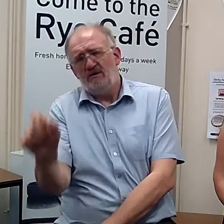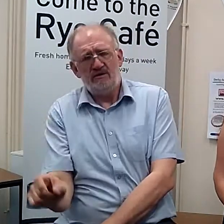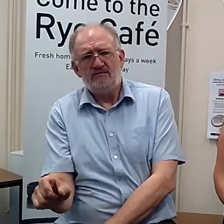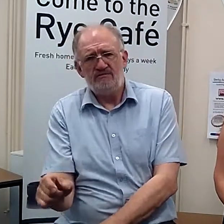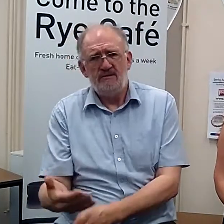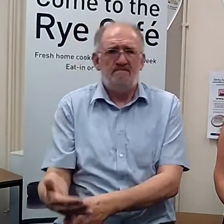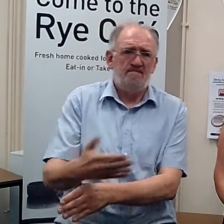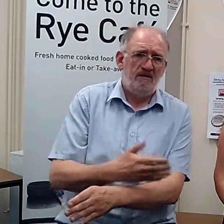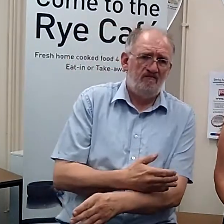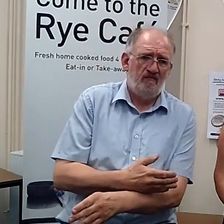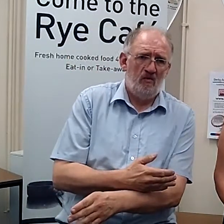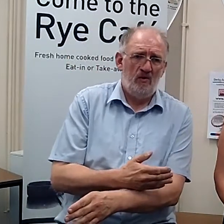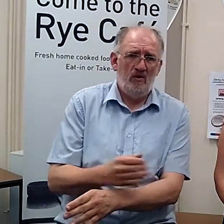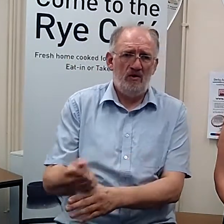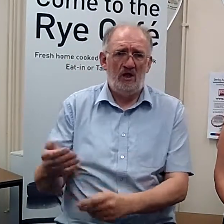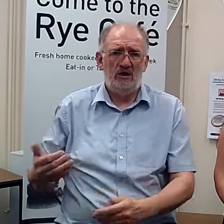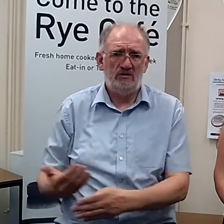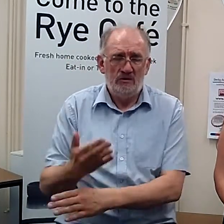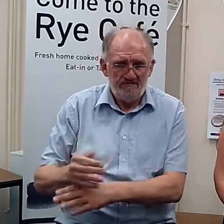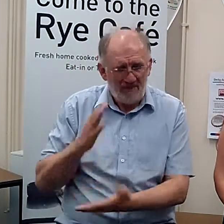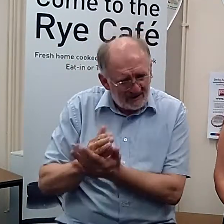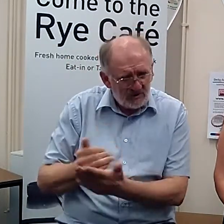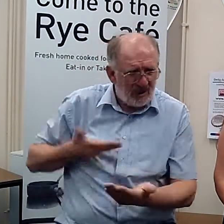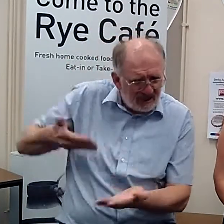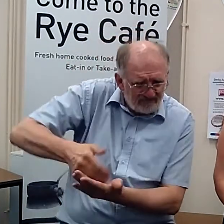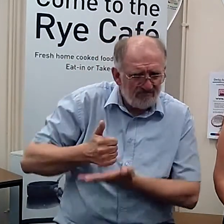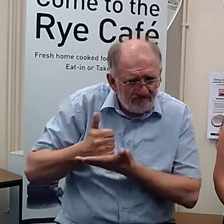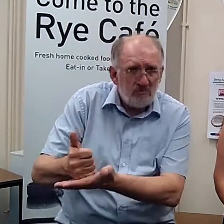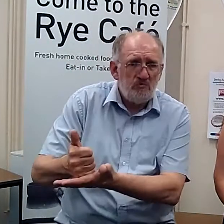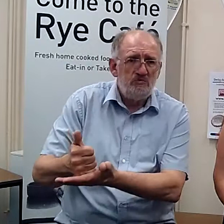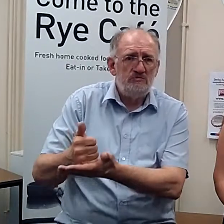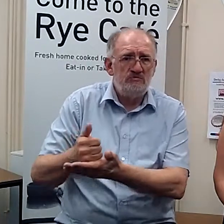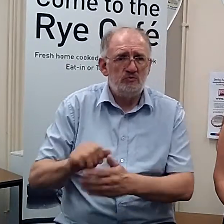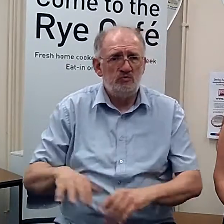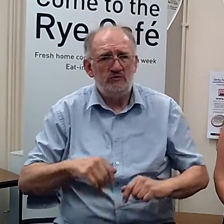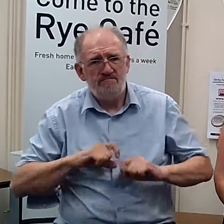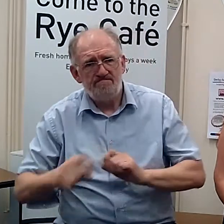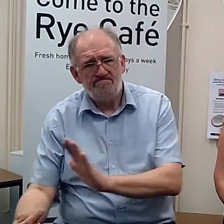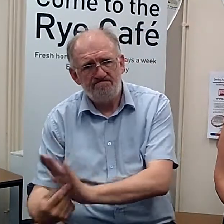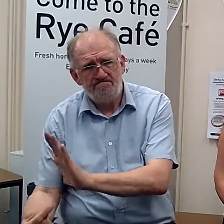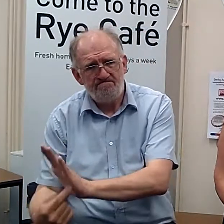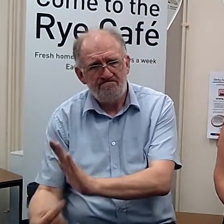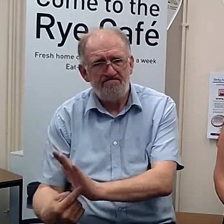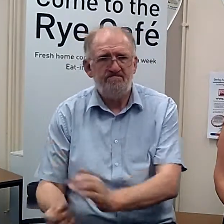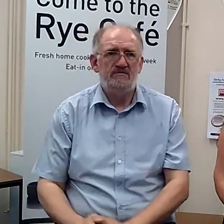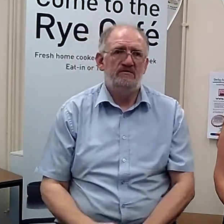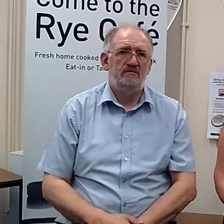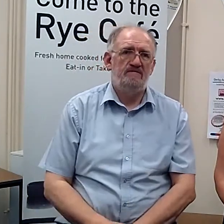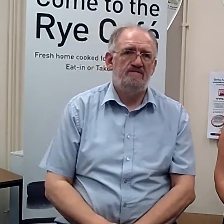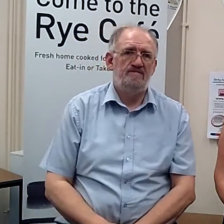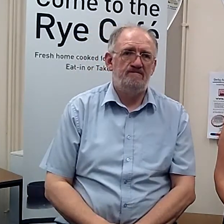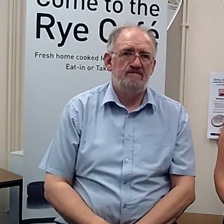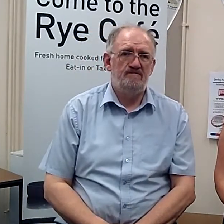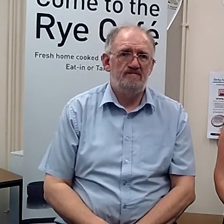they started working in their work placement, and also that the extra support the trainees have been given while on placement has